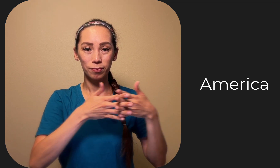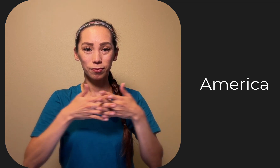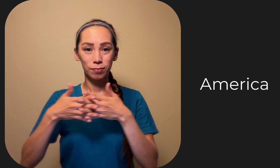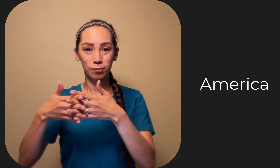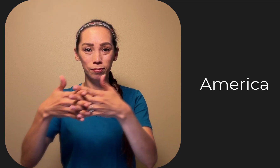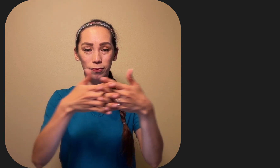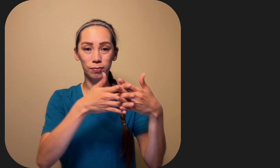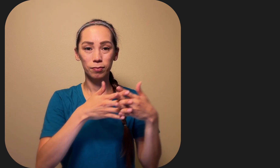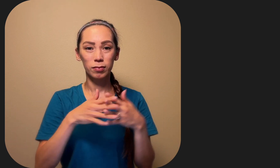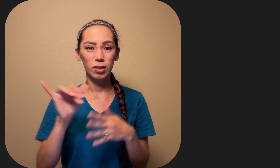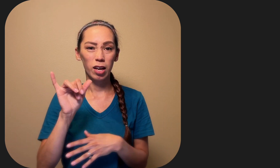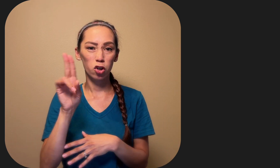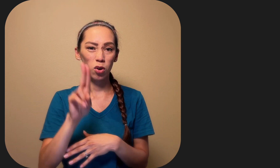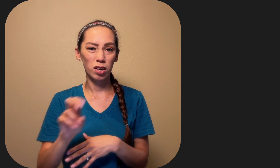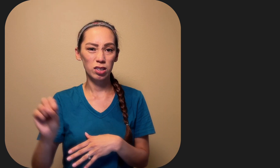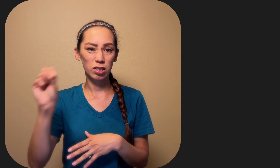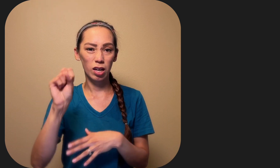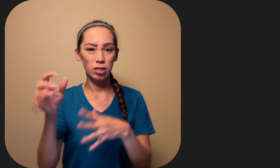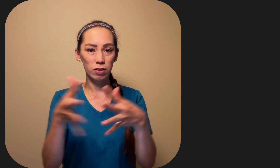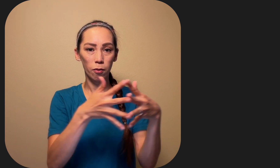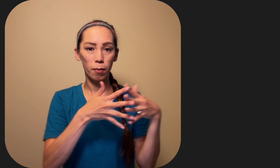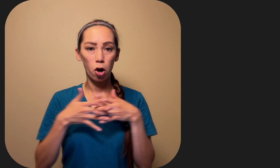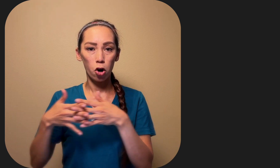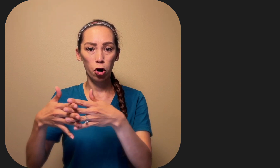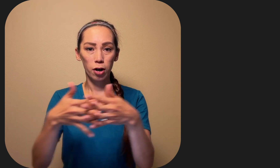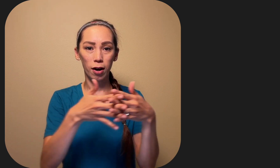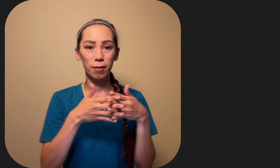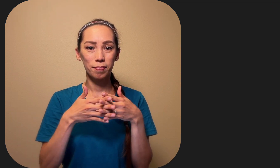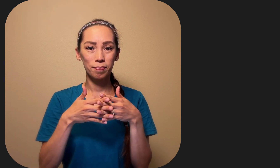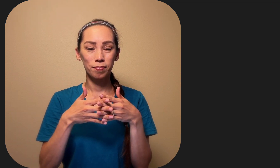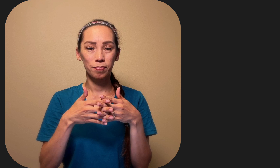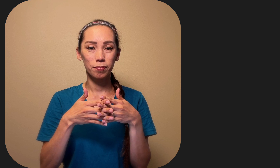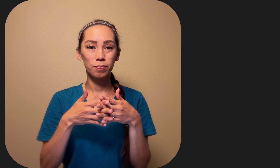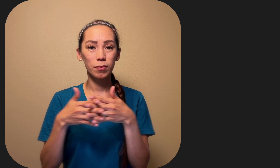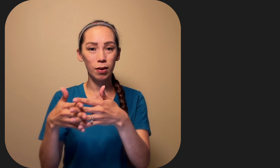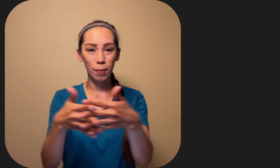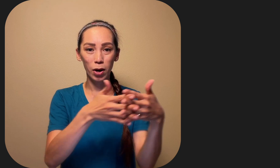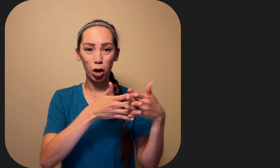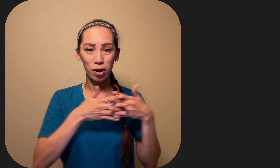It's like United States of America, so you would do America like this.